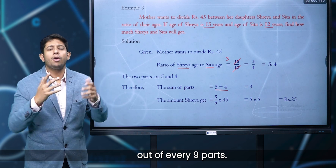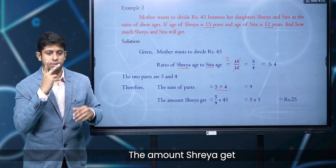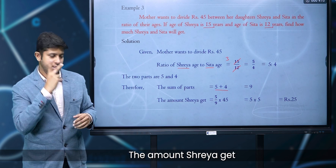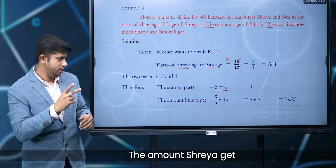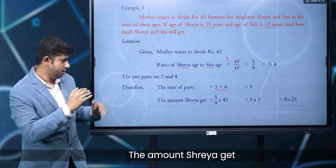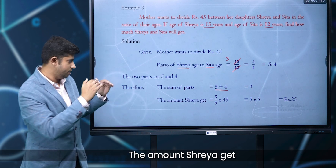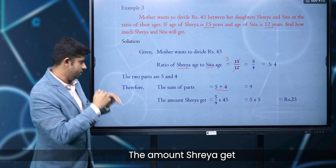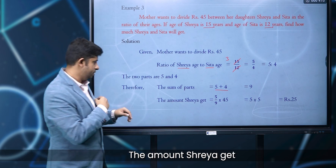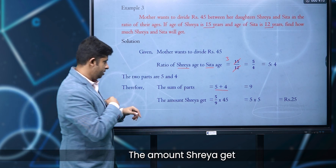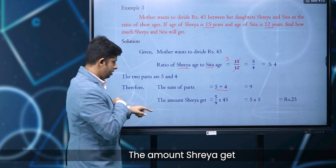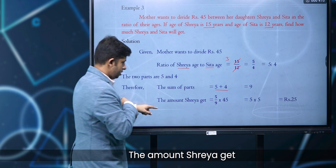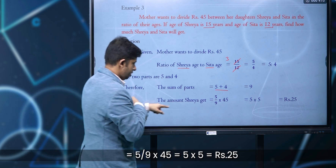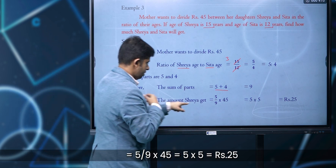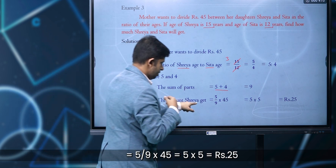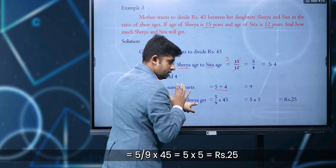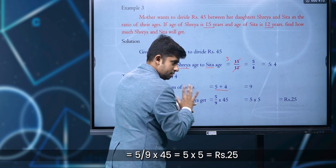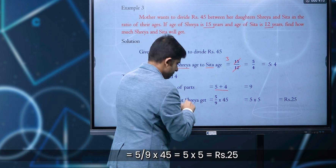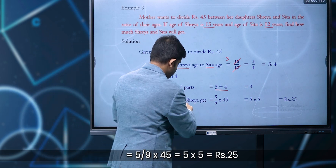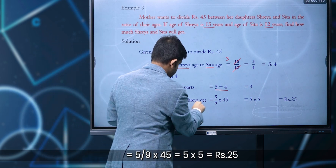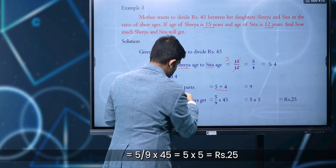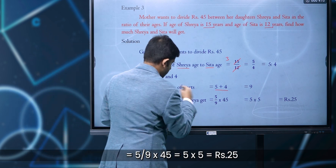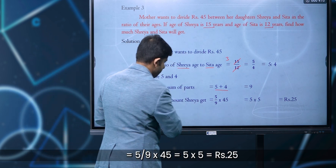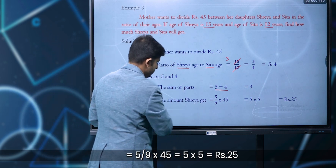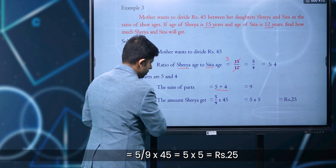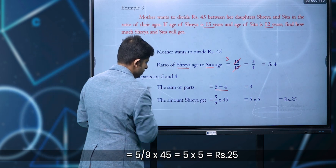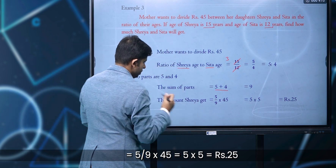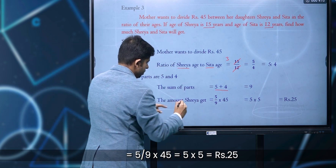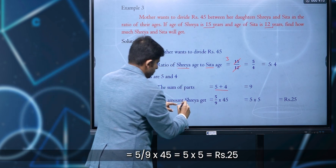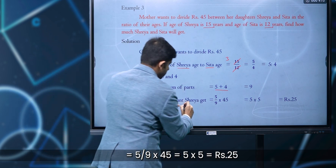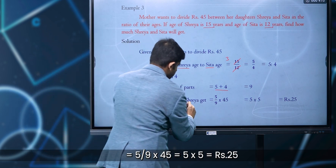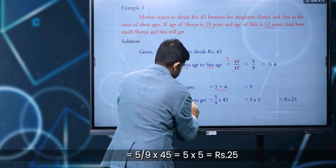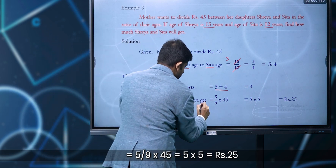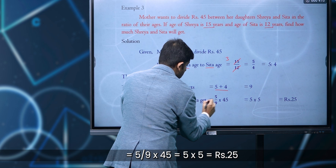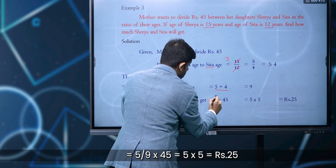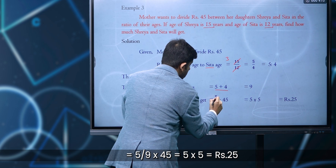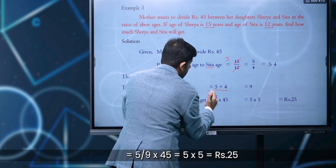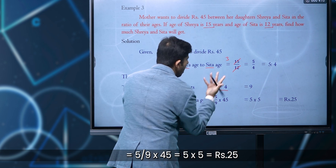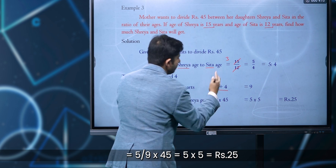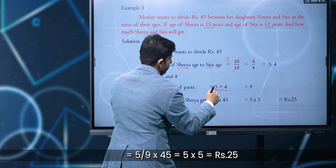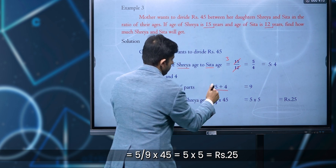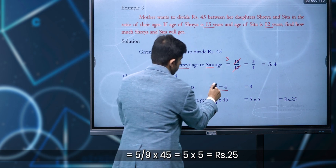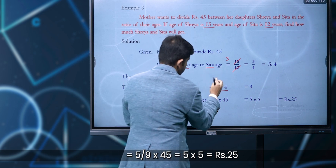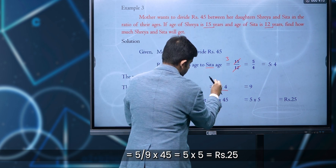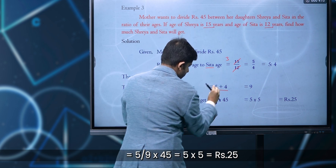The amount Shreya gets is equal to 5 by 9 into 45.